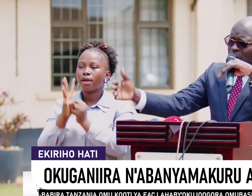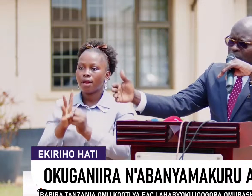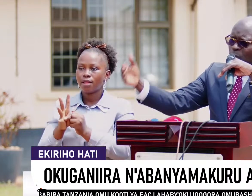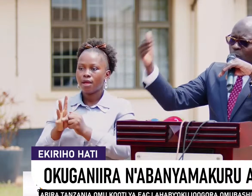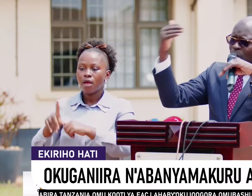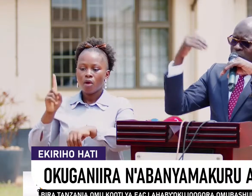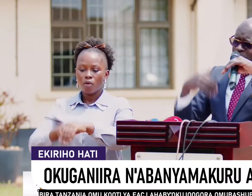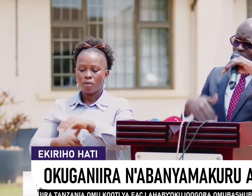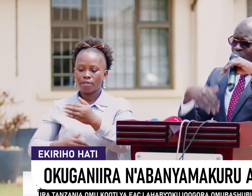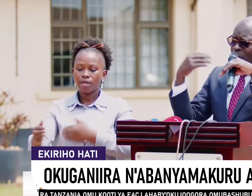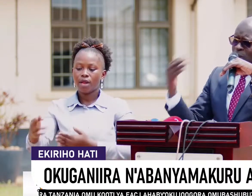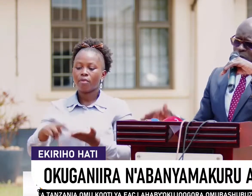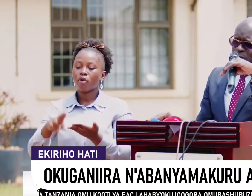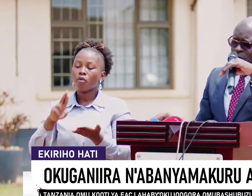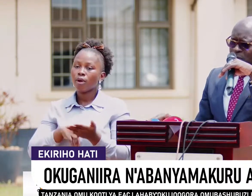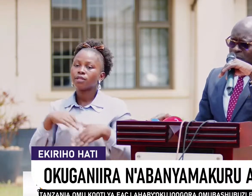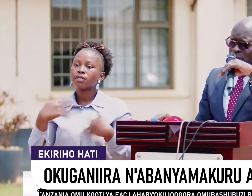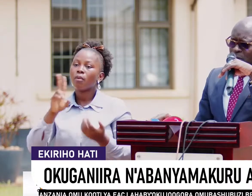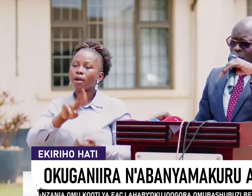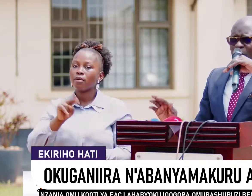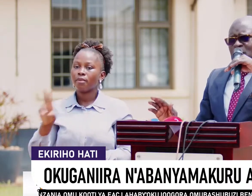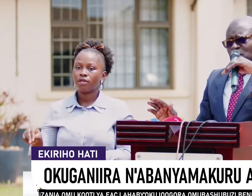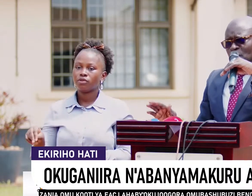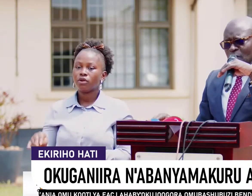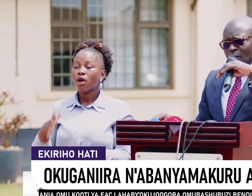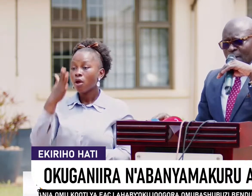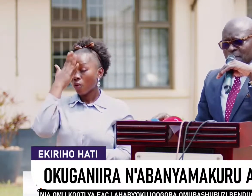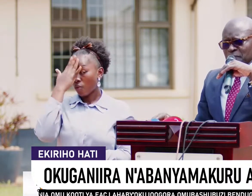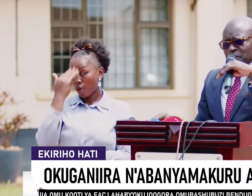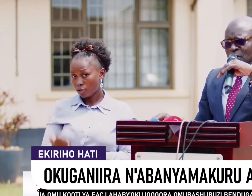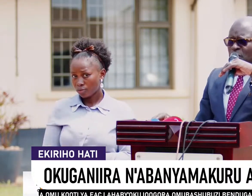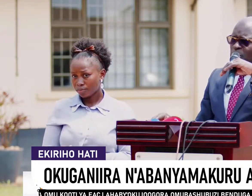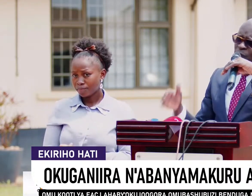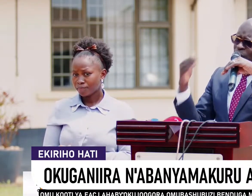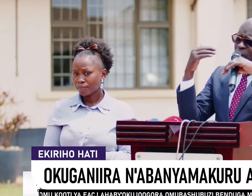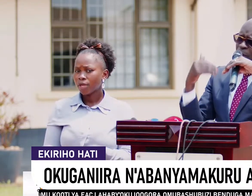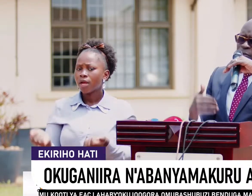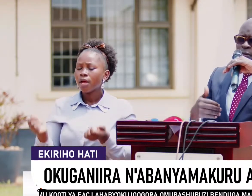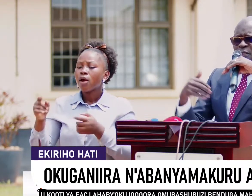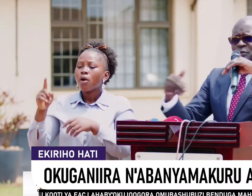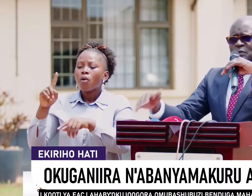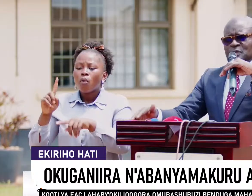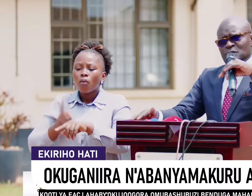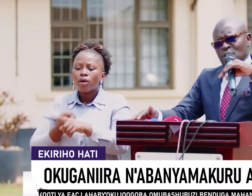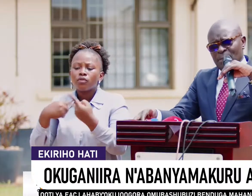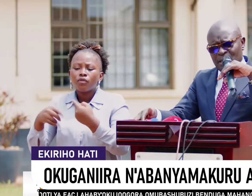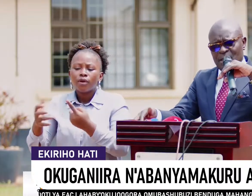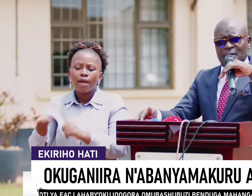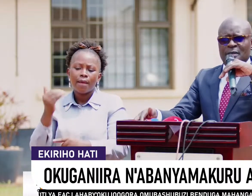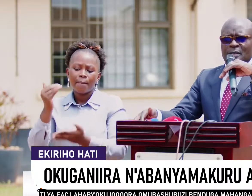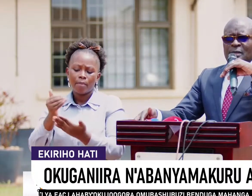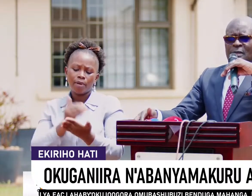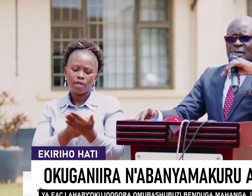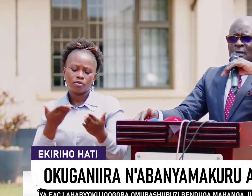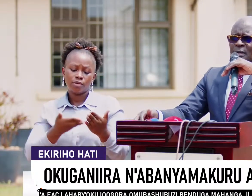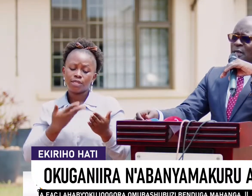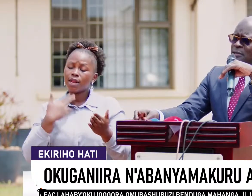ku biseera by'okwewandiisa ba nomination. Lwa nsonga bwe tufuna empapula ezo eziruka manya